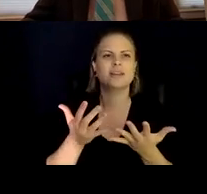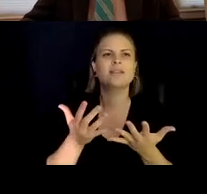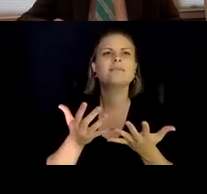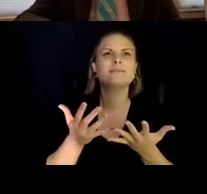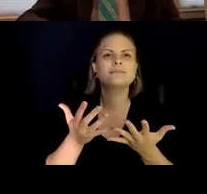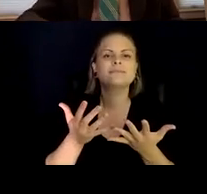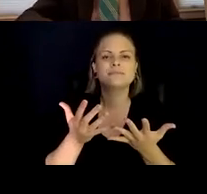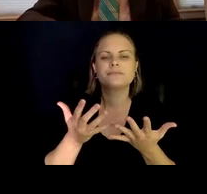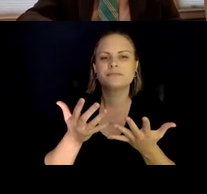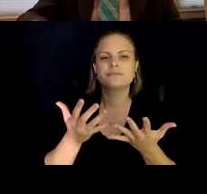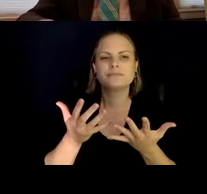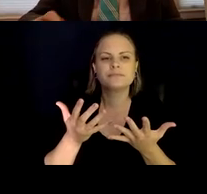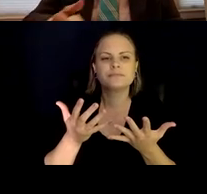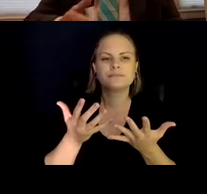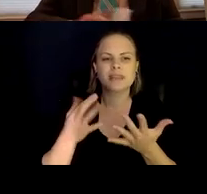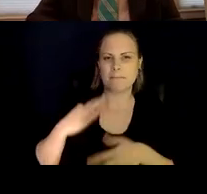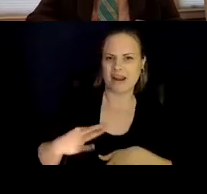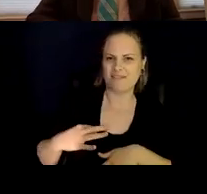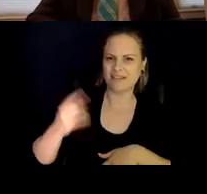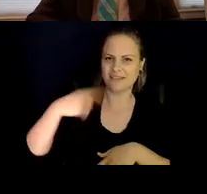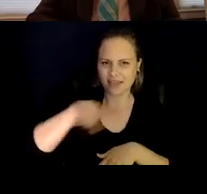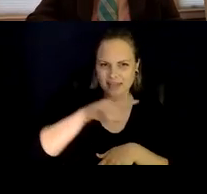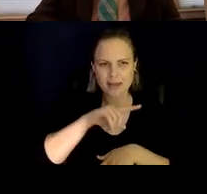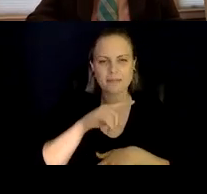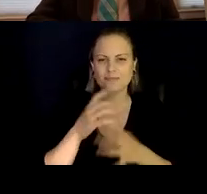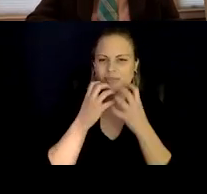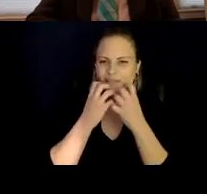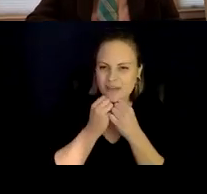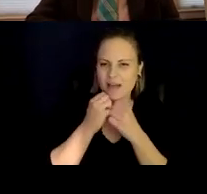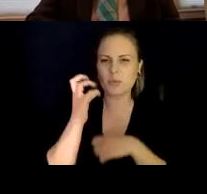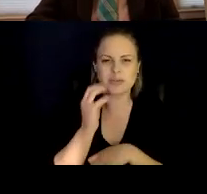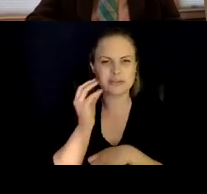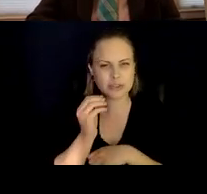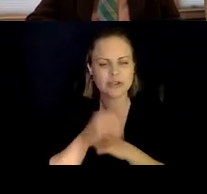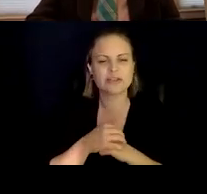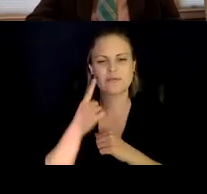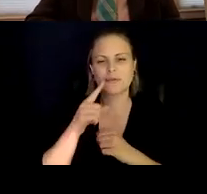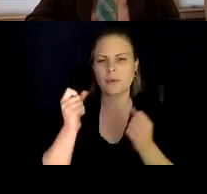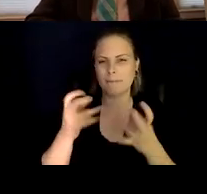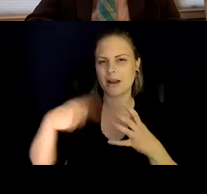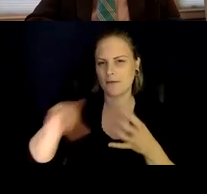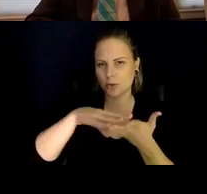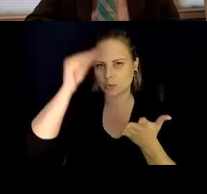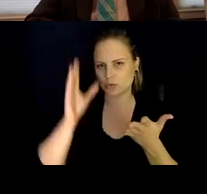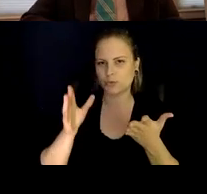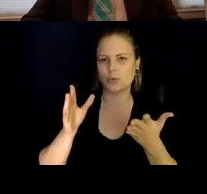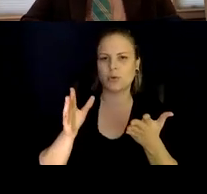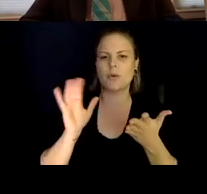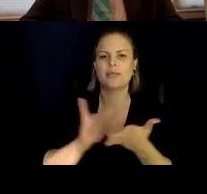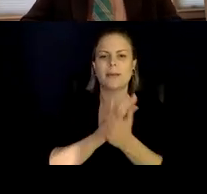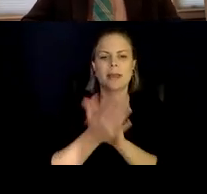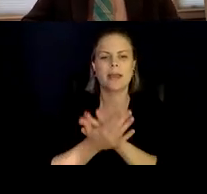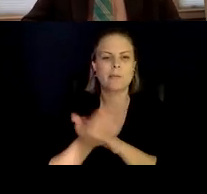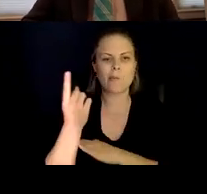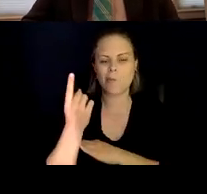became charming and also valuable for a number of students. And it became one of the